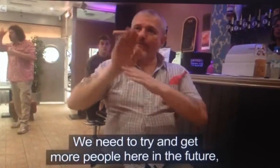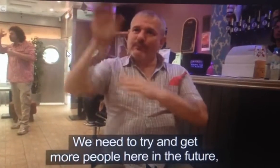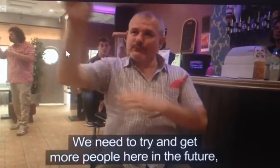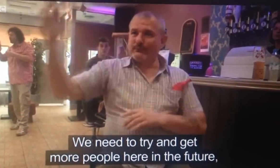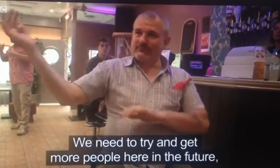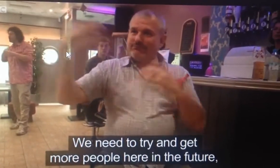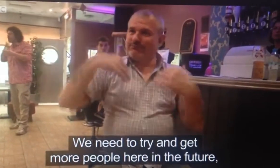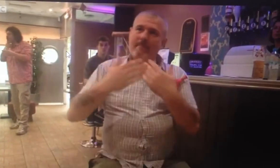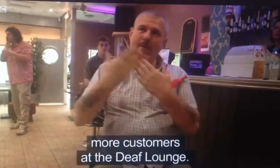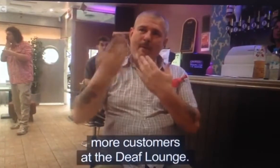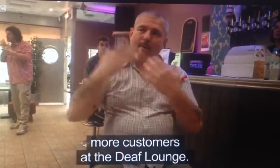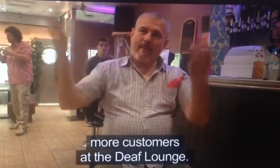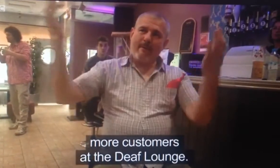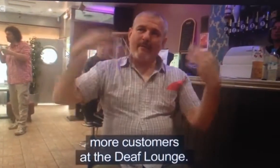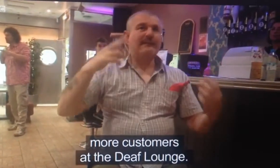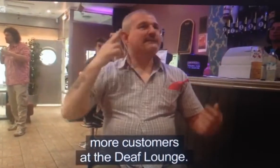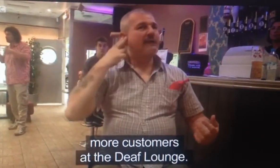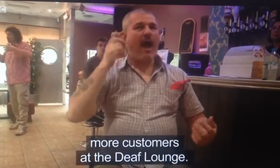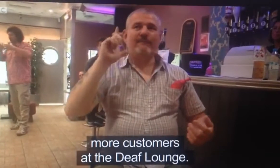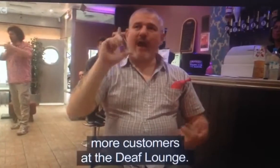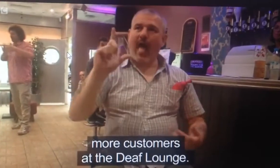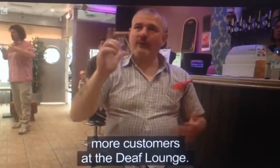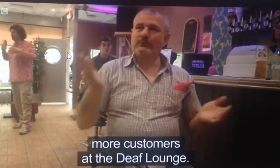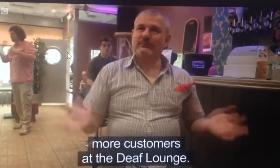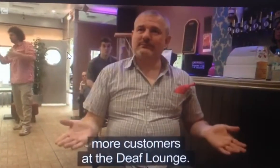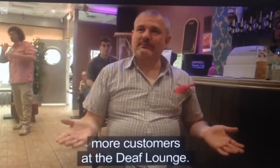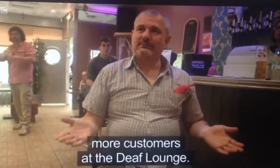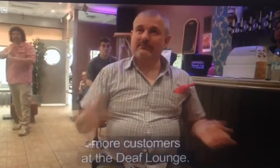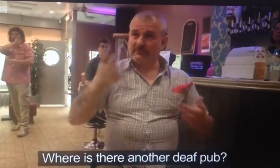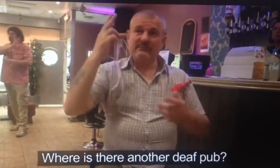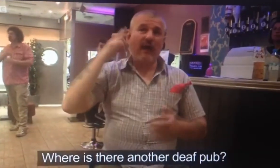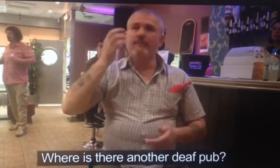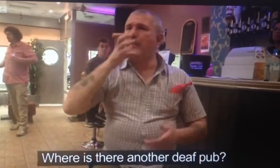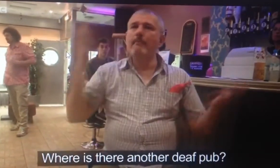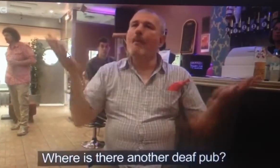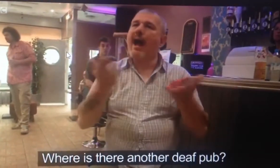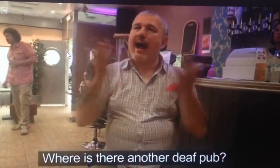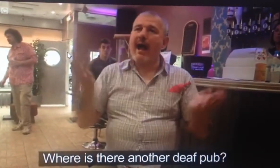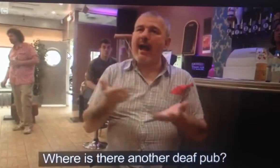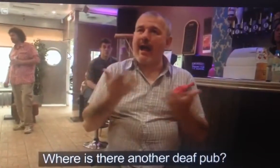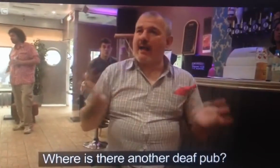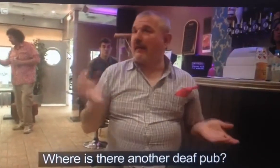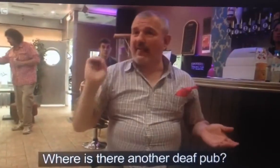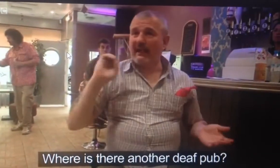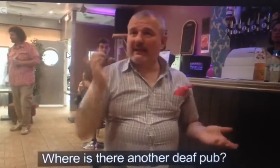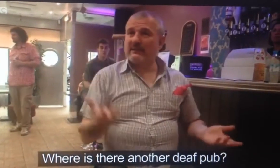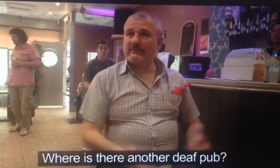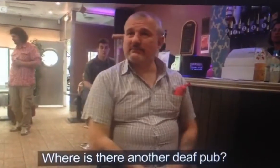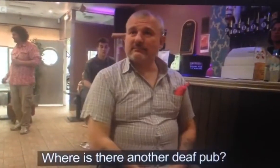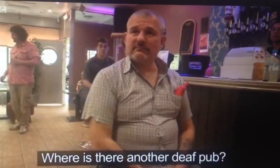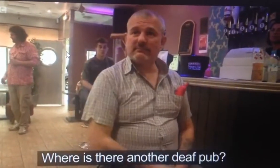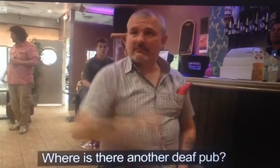in the future more customers at the deaf lounge where is there another deaf pub